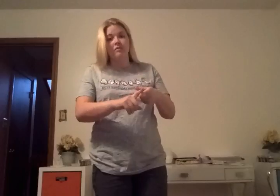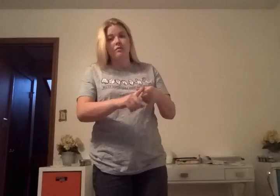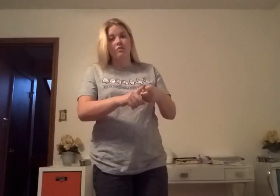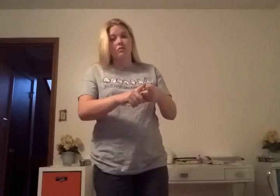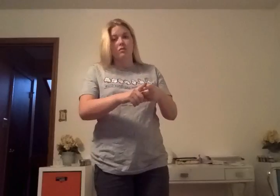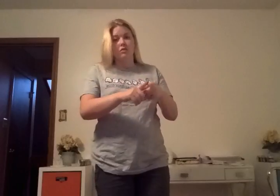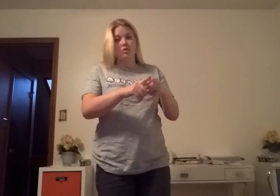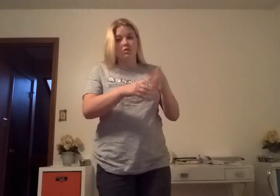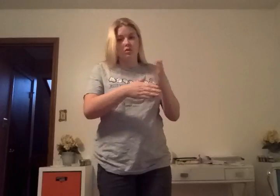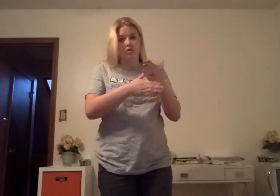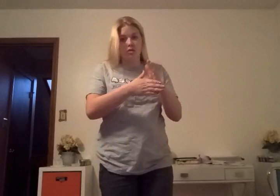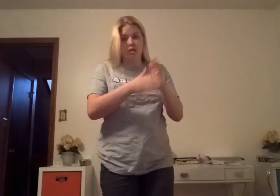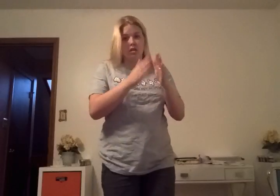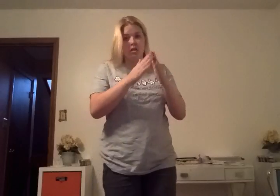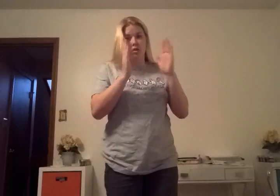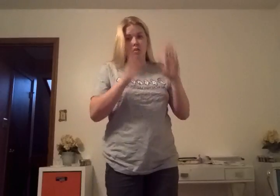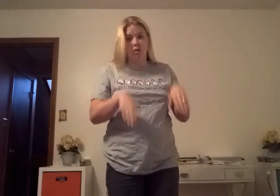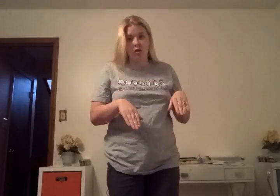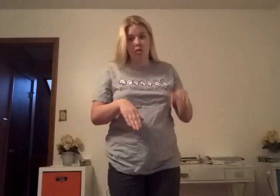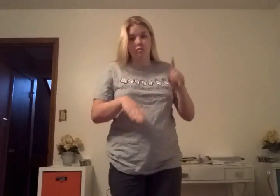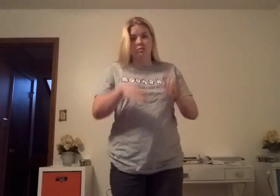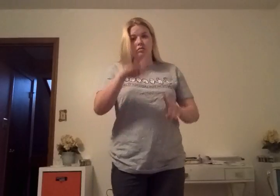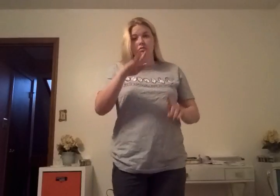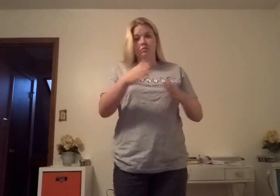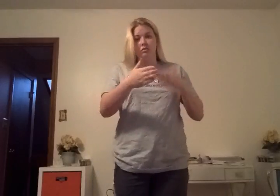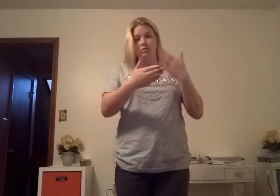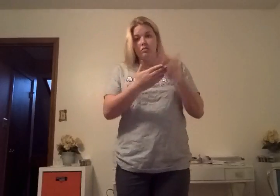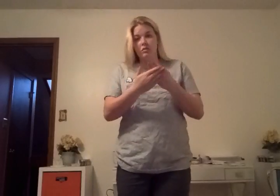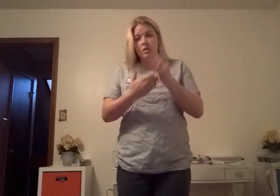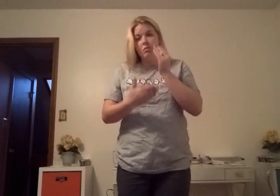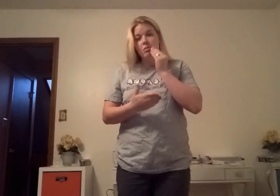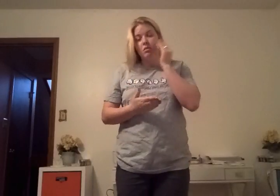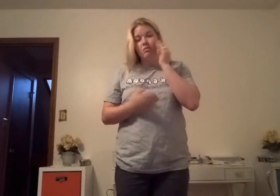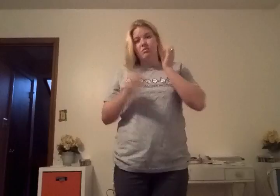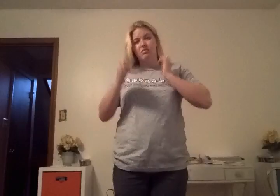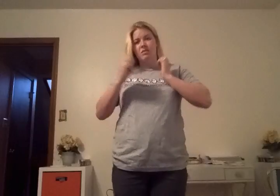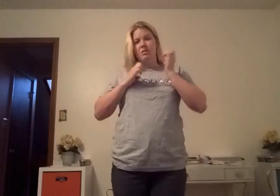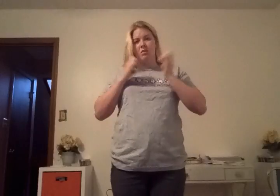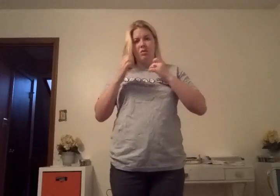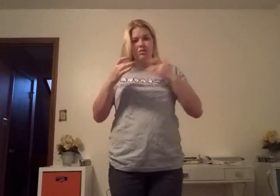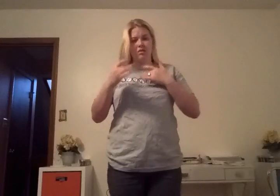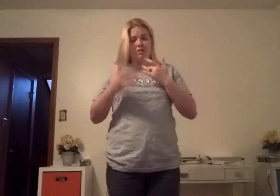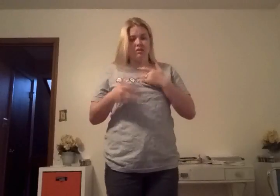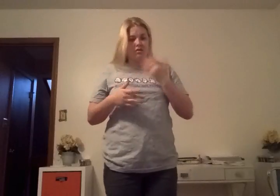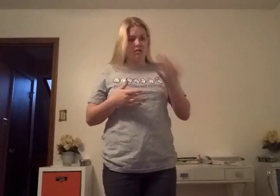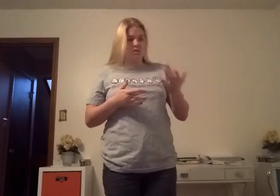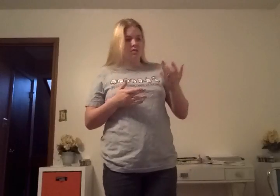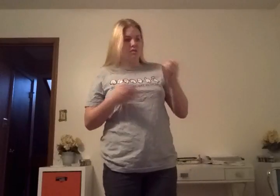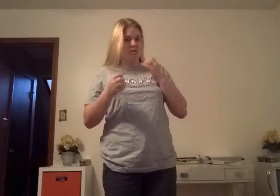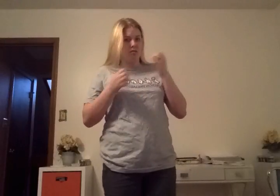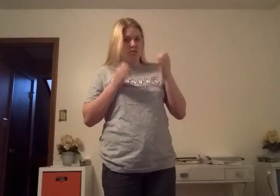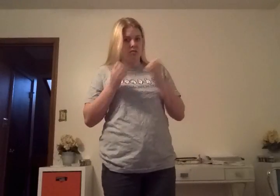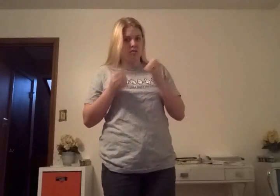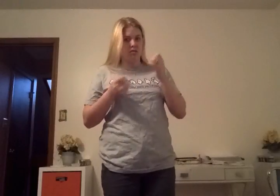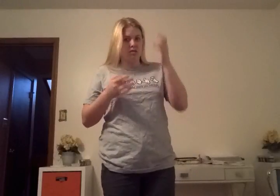day she came home and she was emotional. I hadn't asked anything. I knew that she hadn't been feeling well. She couldn't open a water